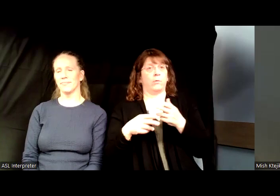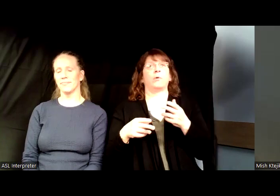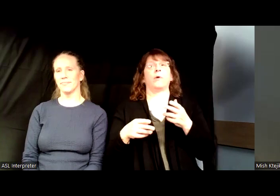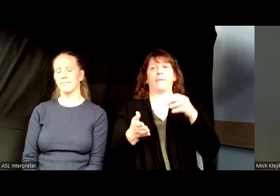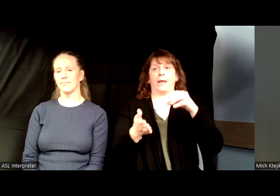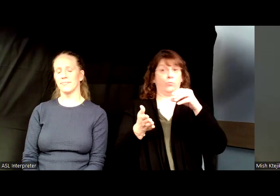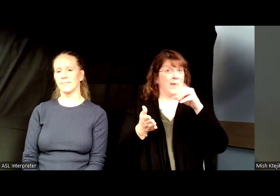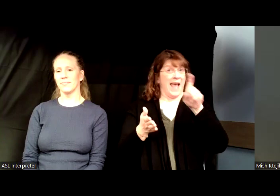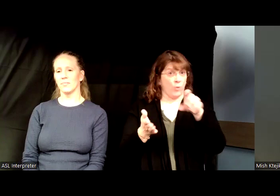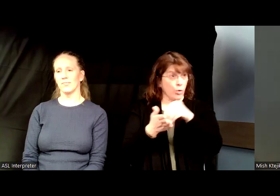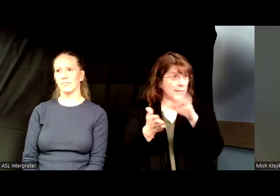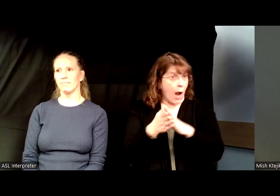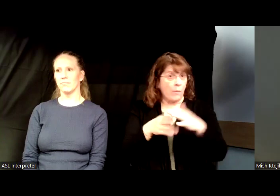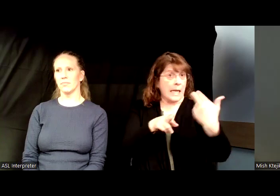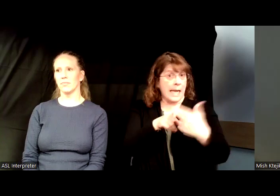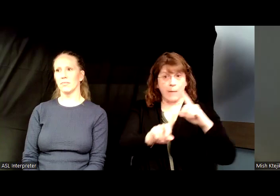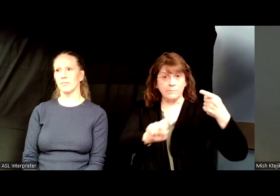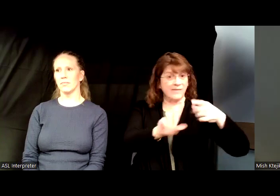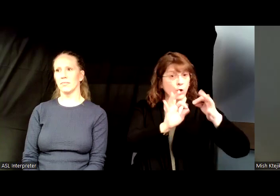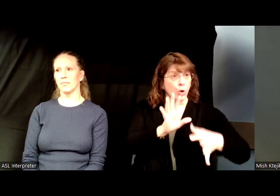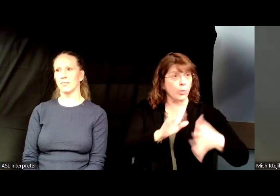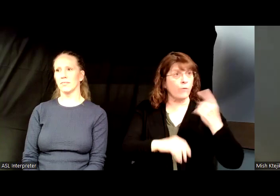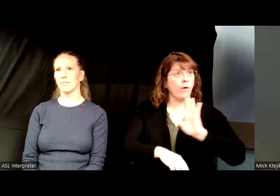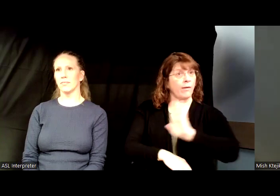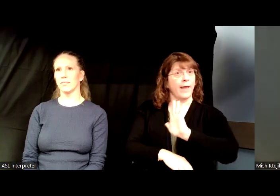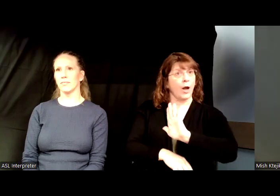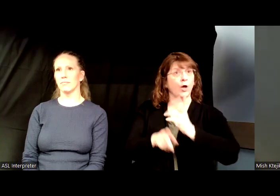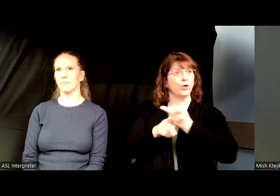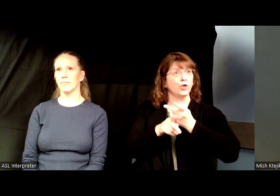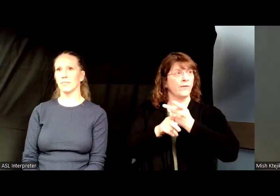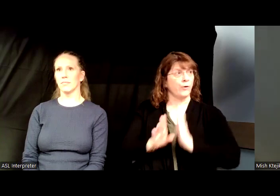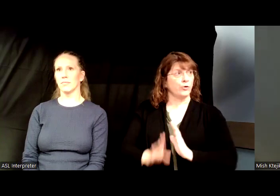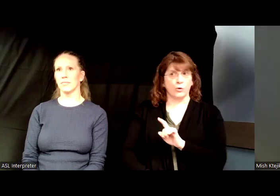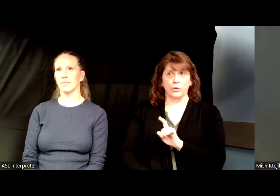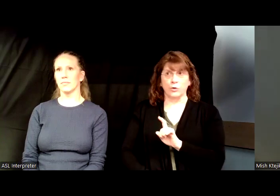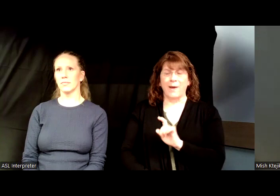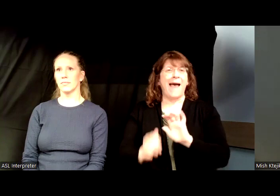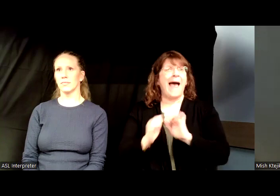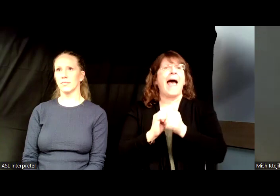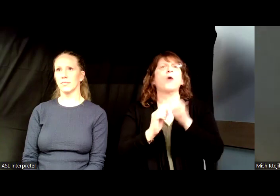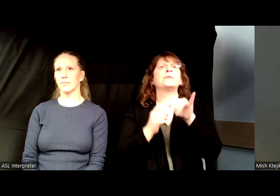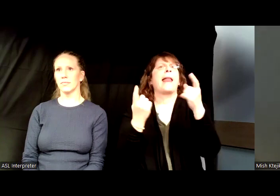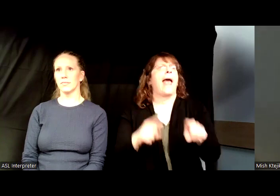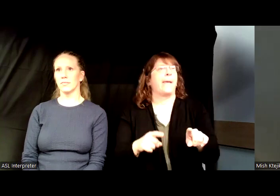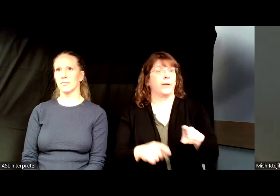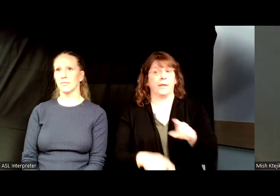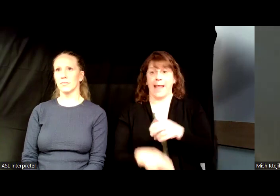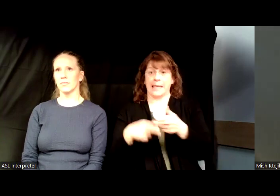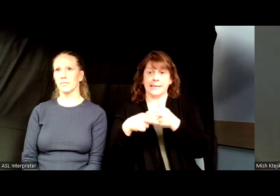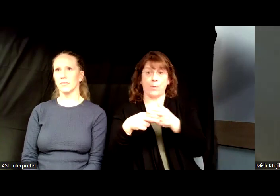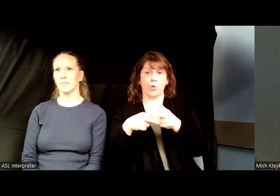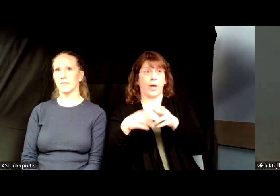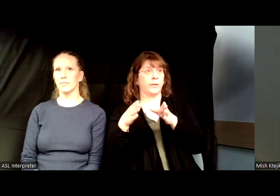the people who have provisionals, they would have to write down names of specific interpreters as their